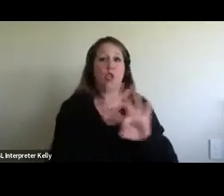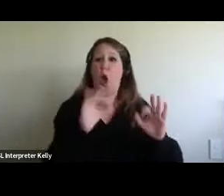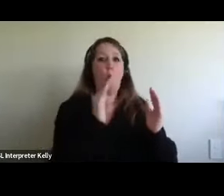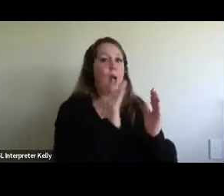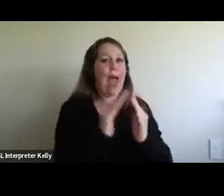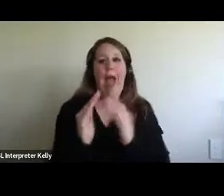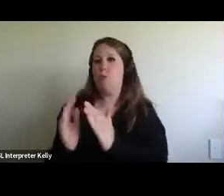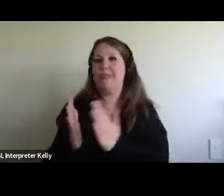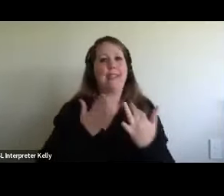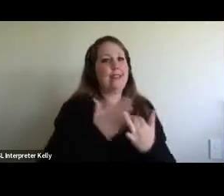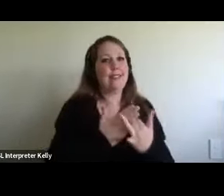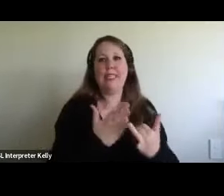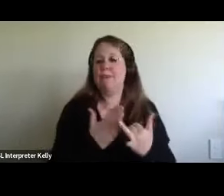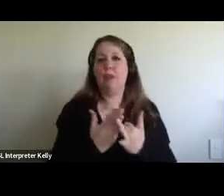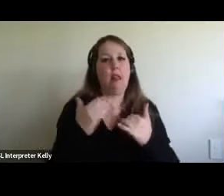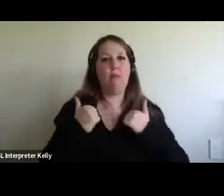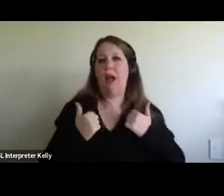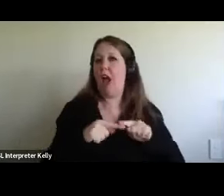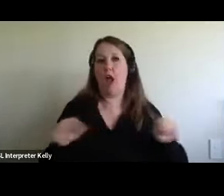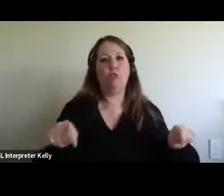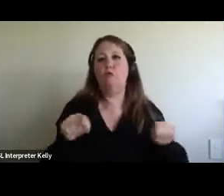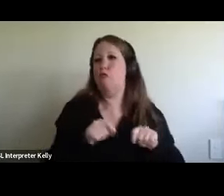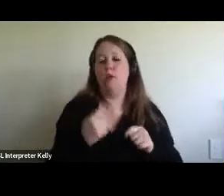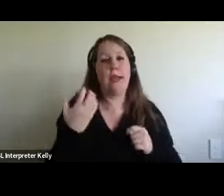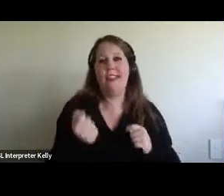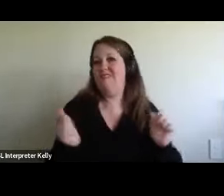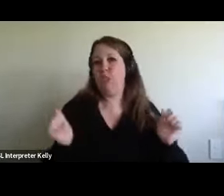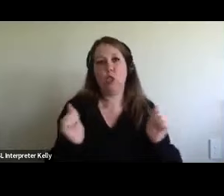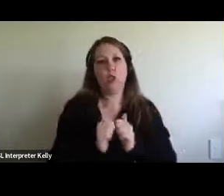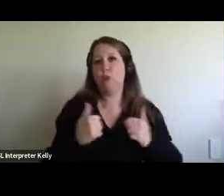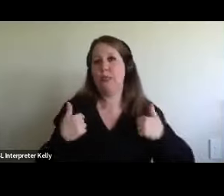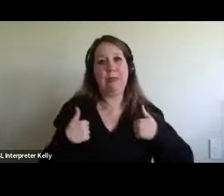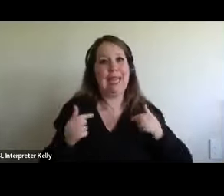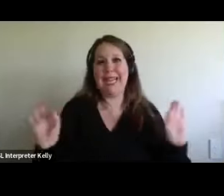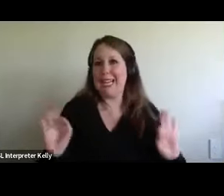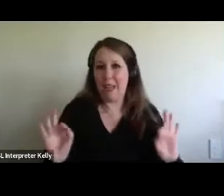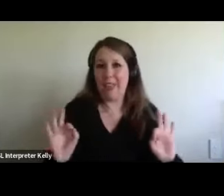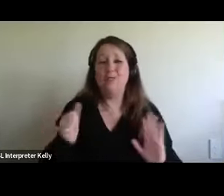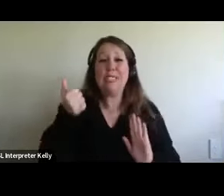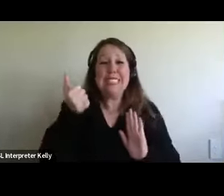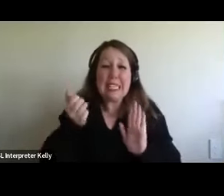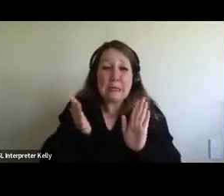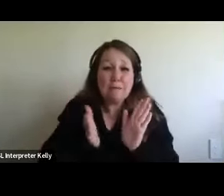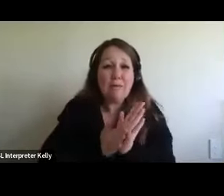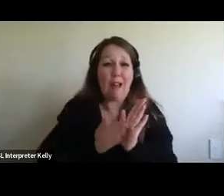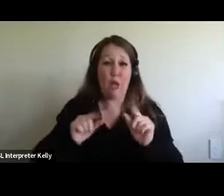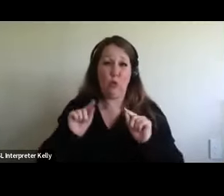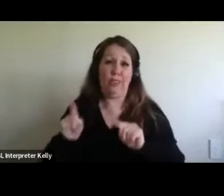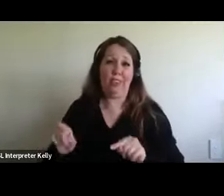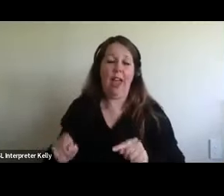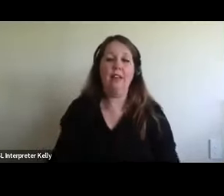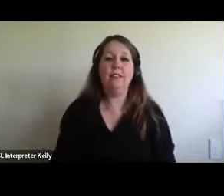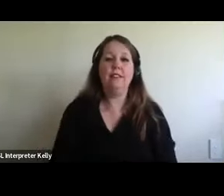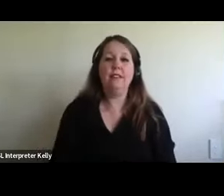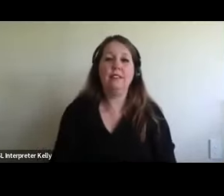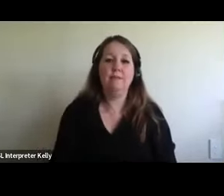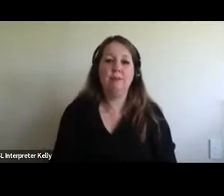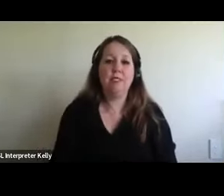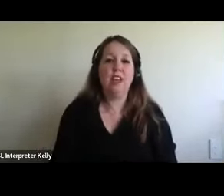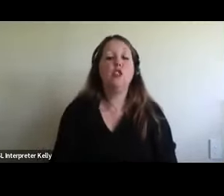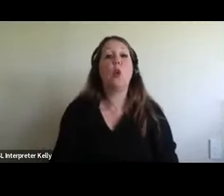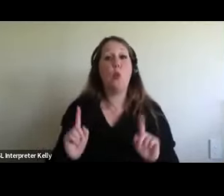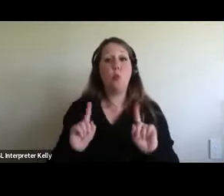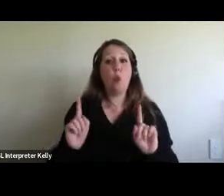you. The crazy thing is that the solution found was to put a